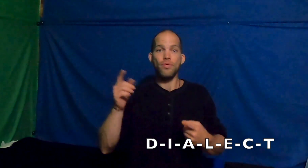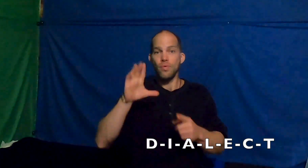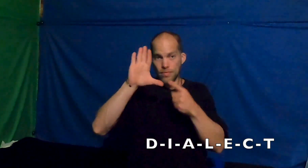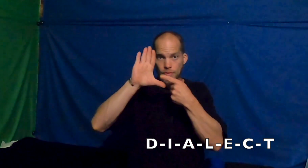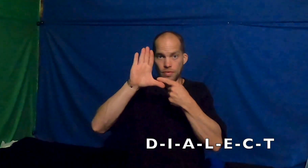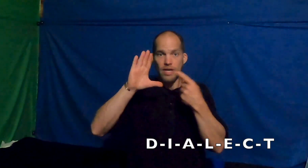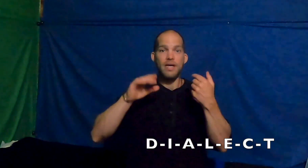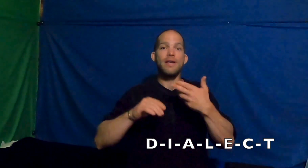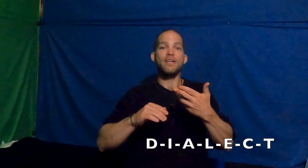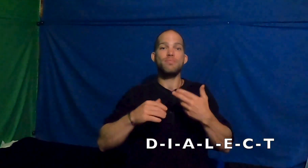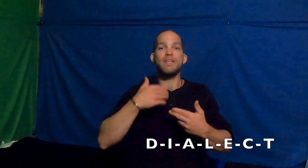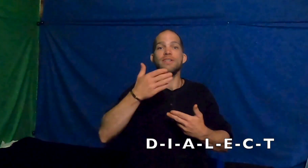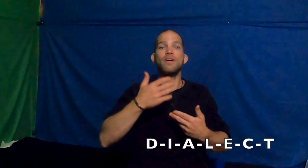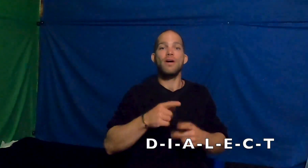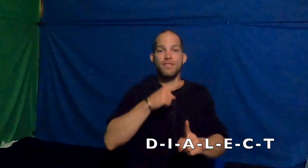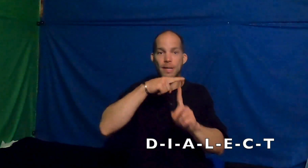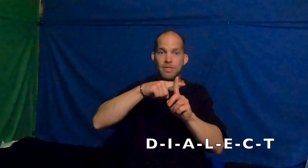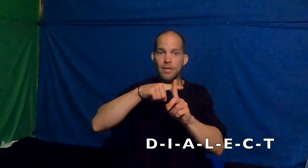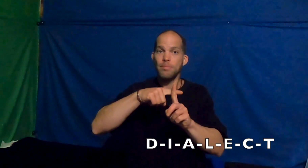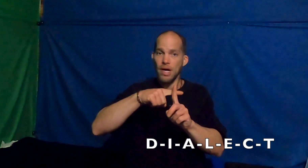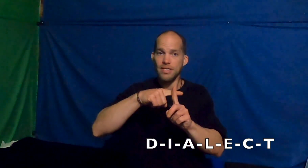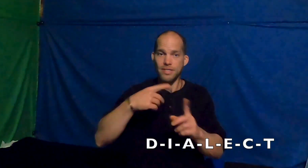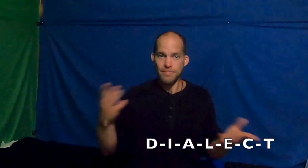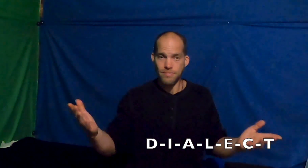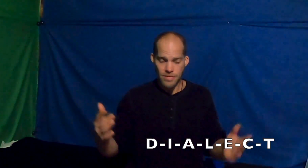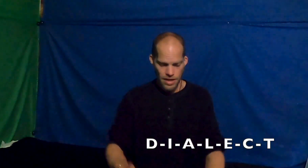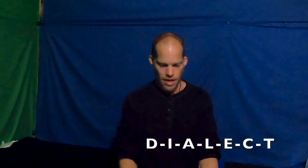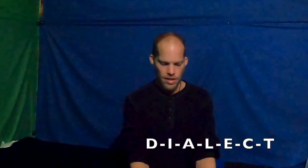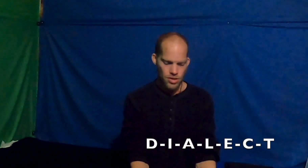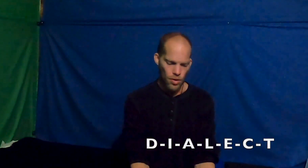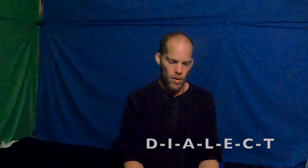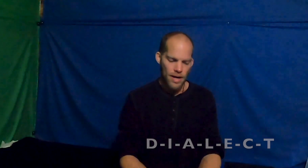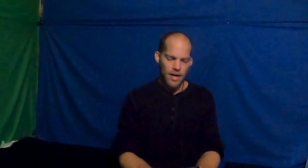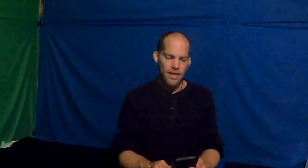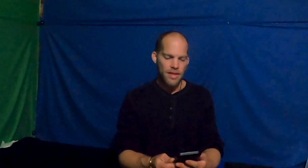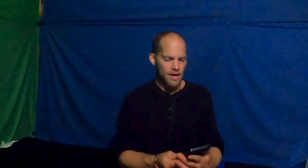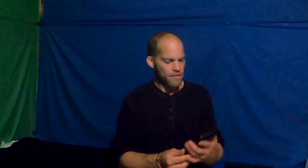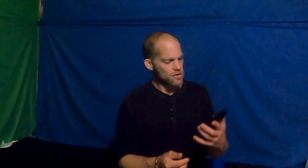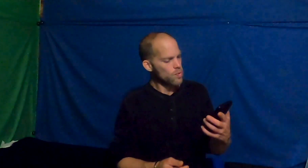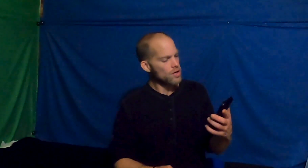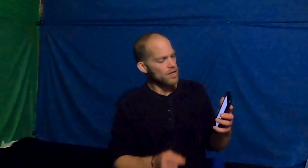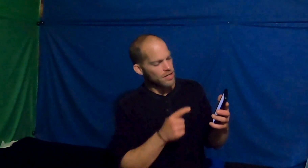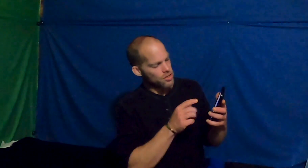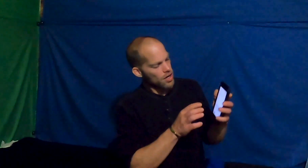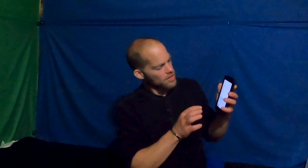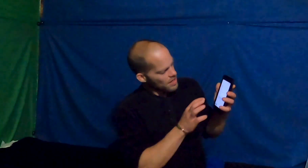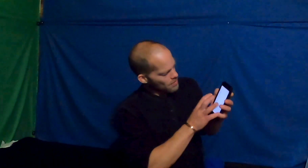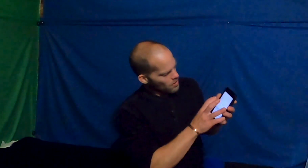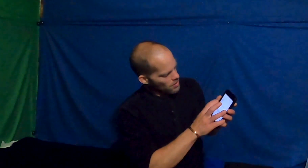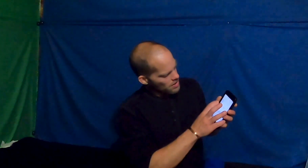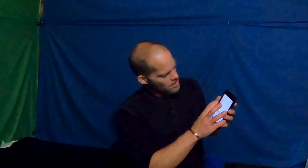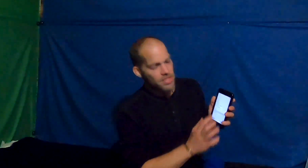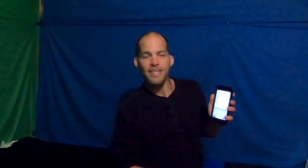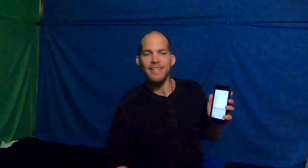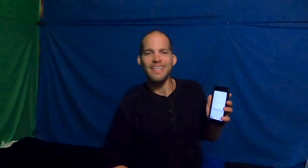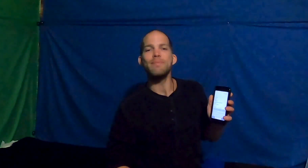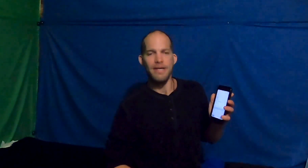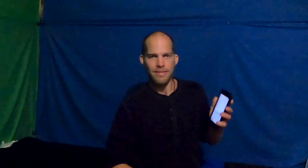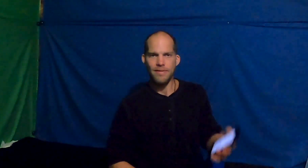through 3D expressed concept plus. So the first word that John sent me was demon.